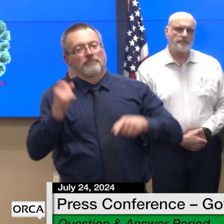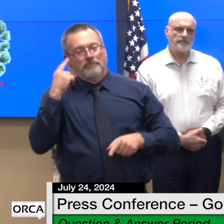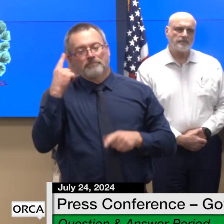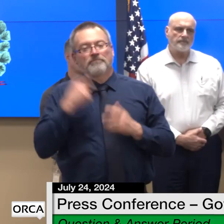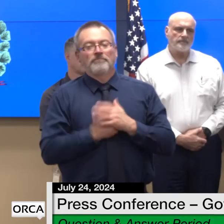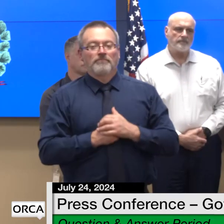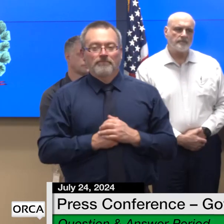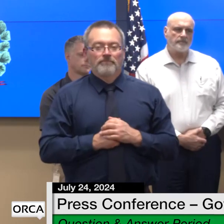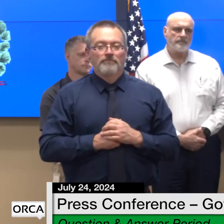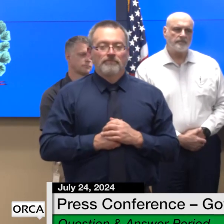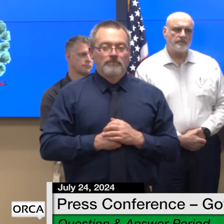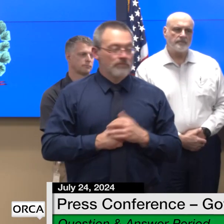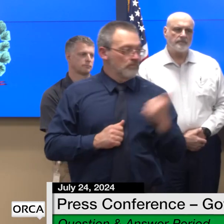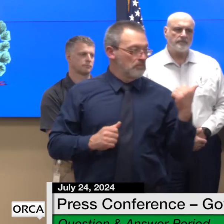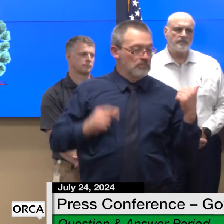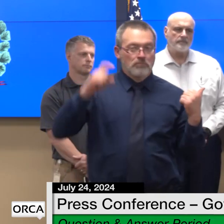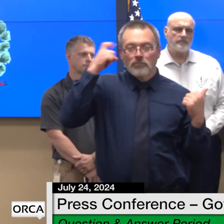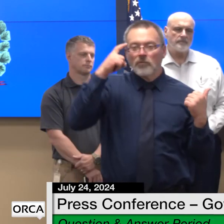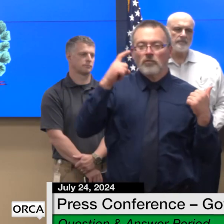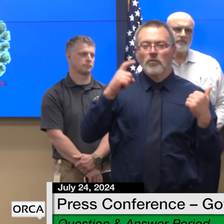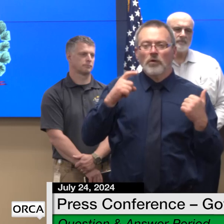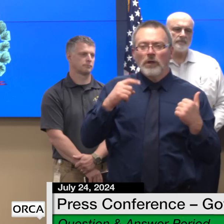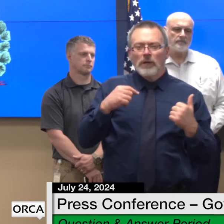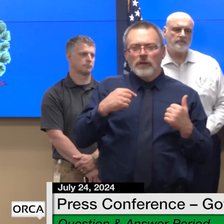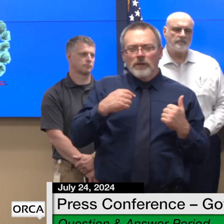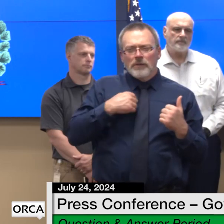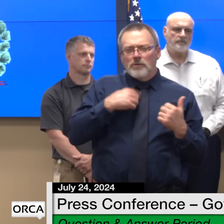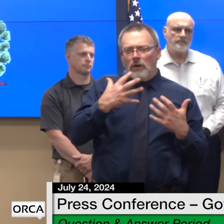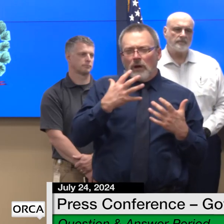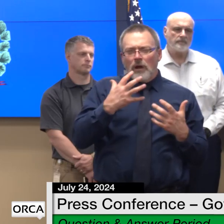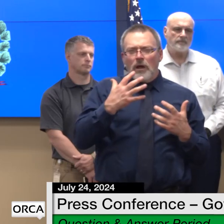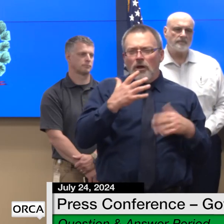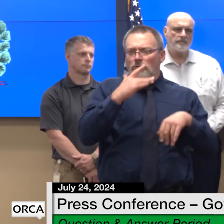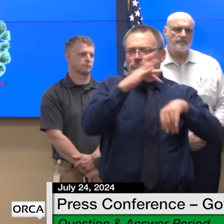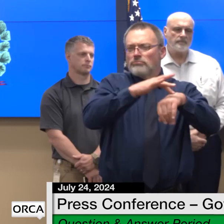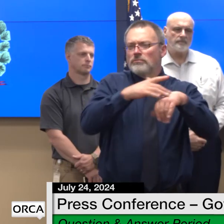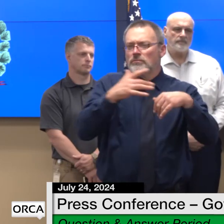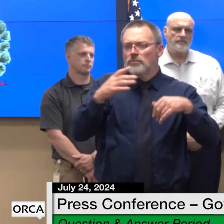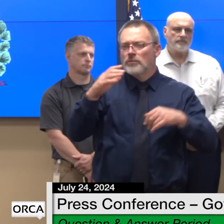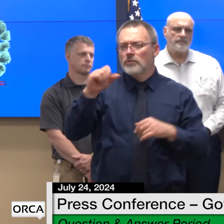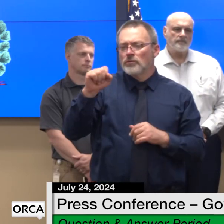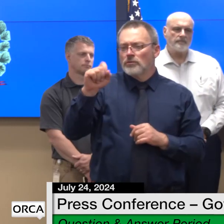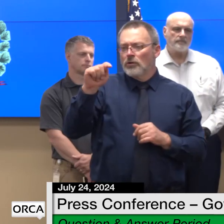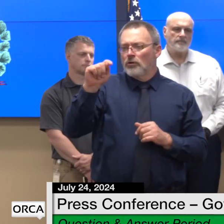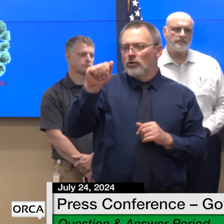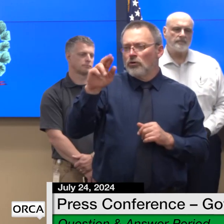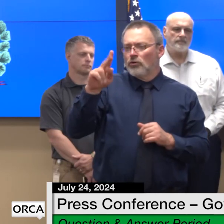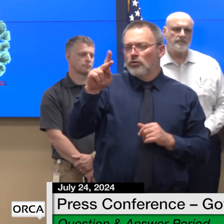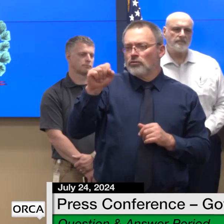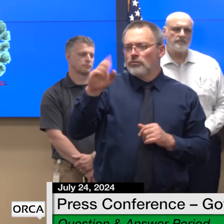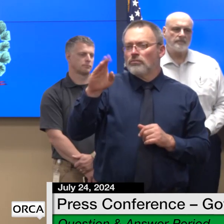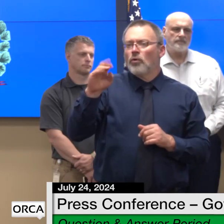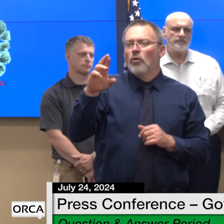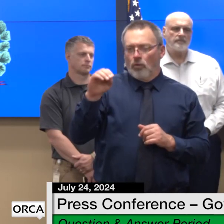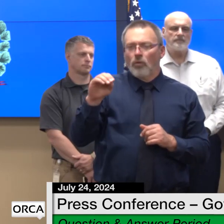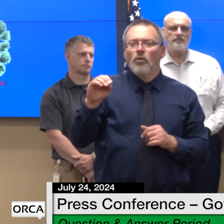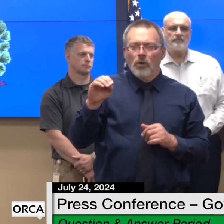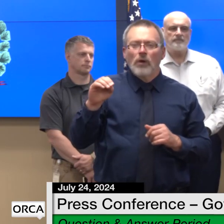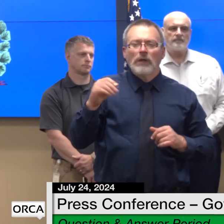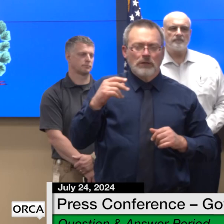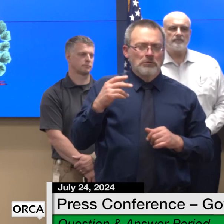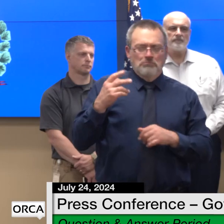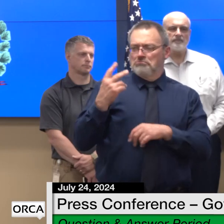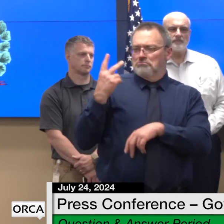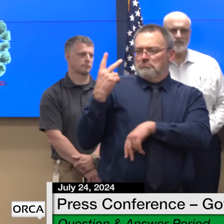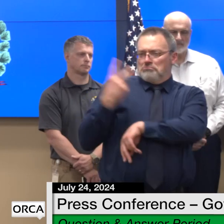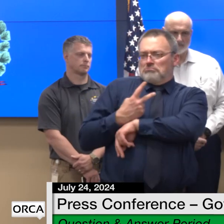I would say, I don't know for sure, but I was in Starksboro the other day and saw where the stream was now